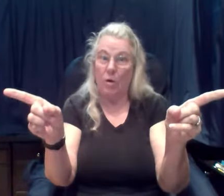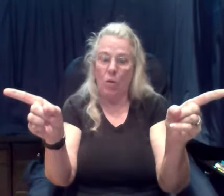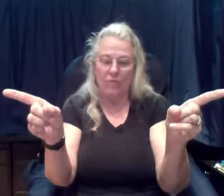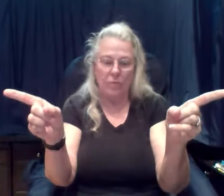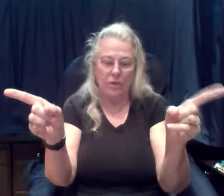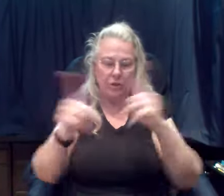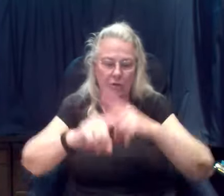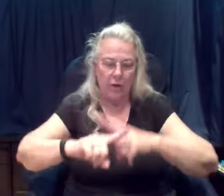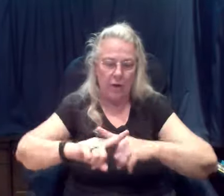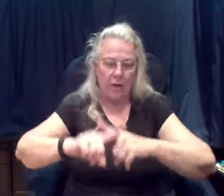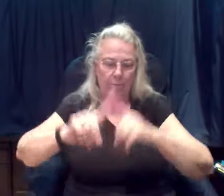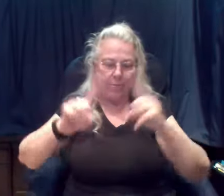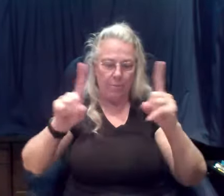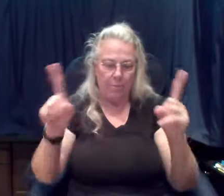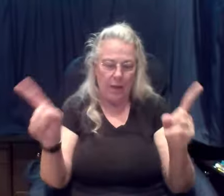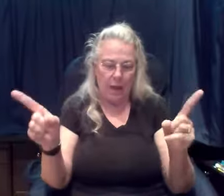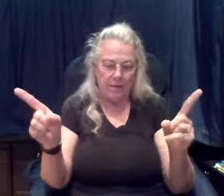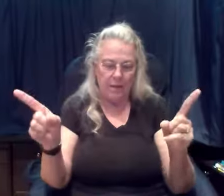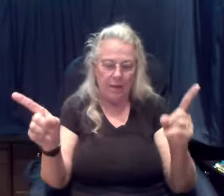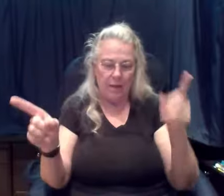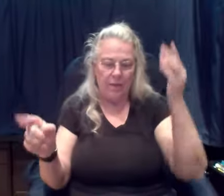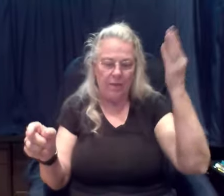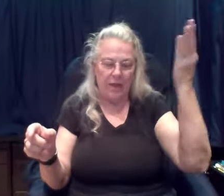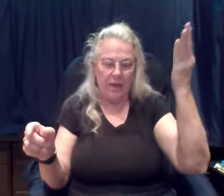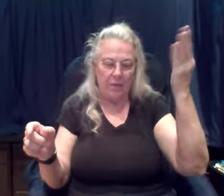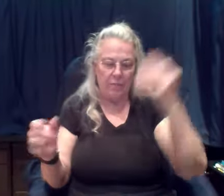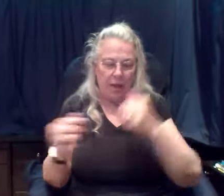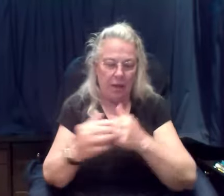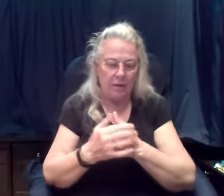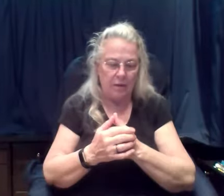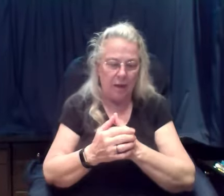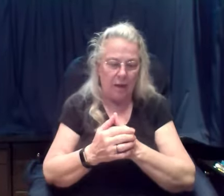from each other. But, and then